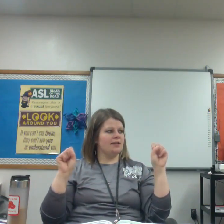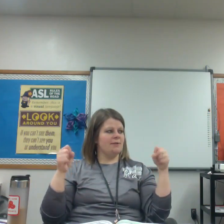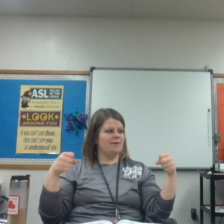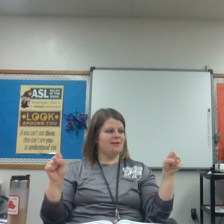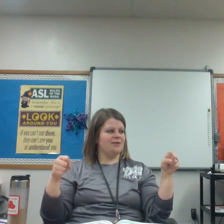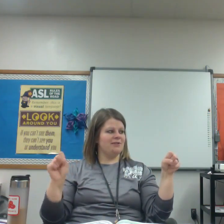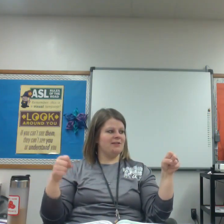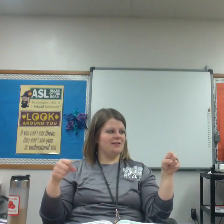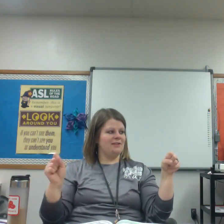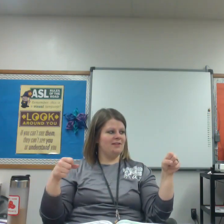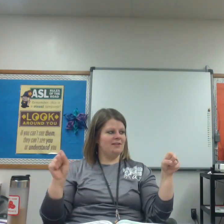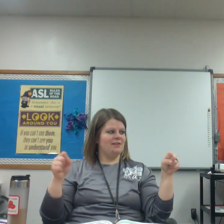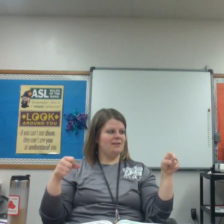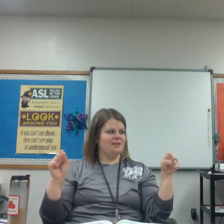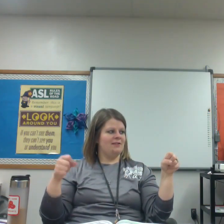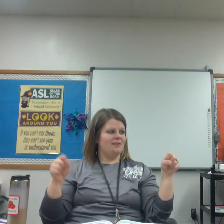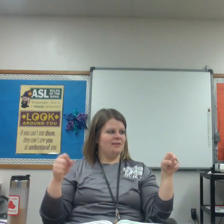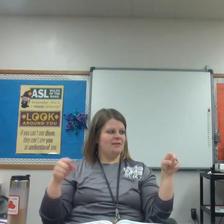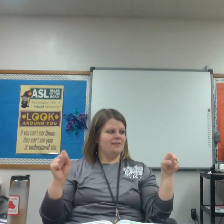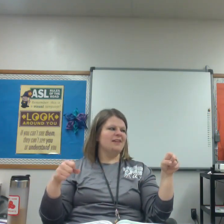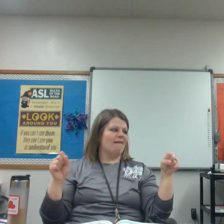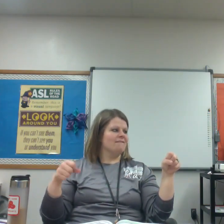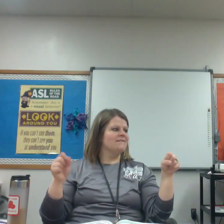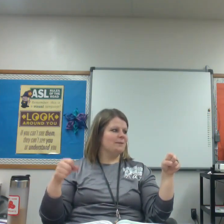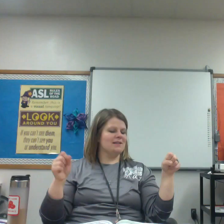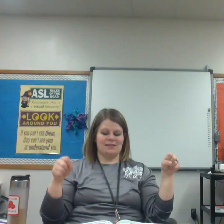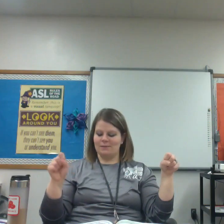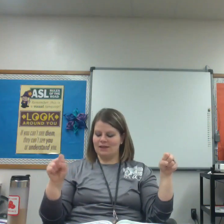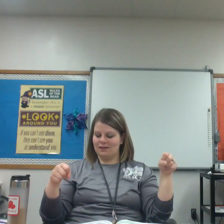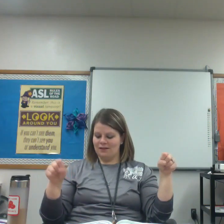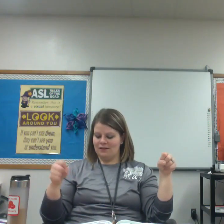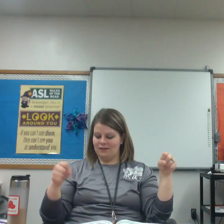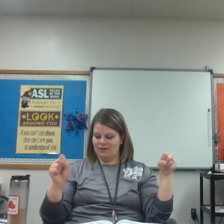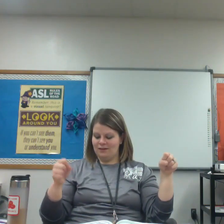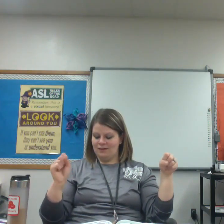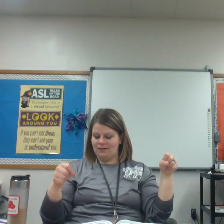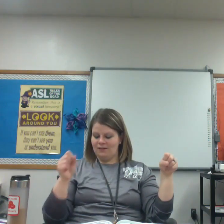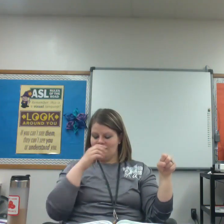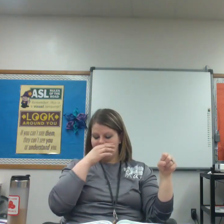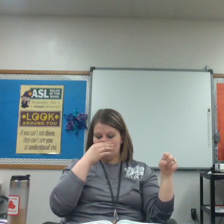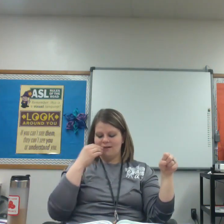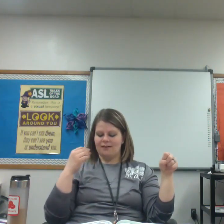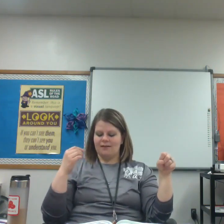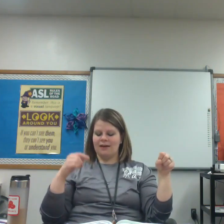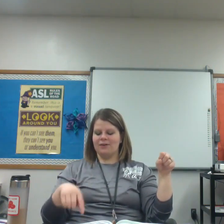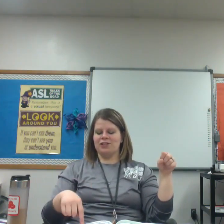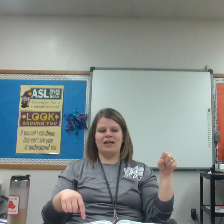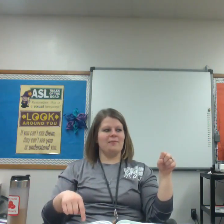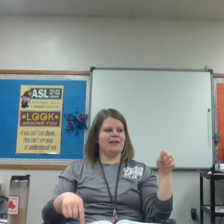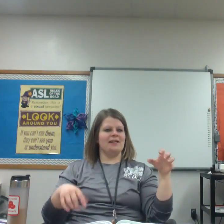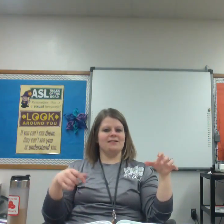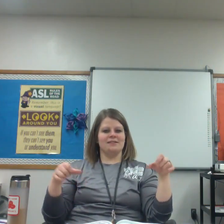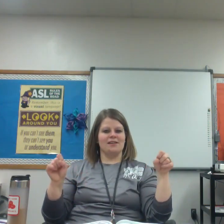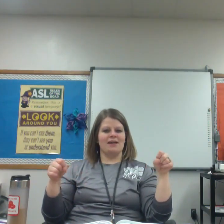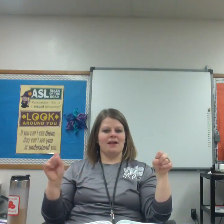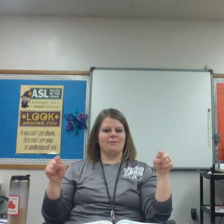shape, and you're doing Is this dirt bike too? be the same thing. Like if you're on a motorcycle. I really should have my kids sign that because